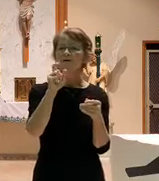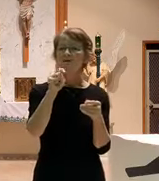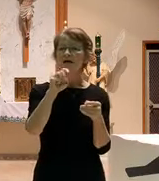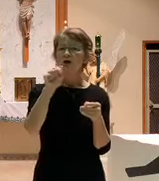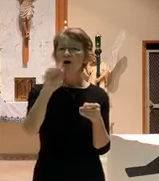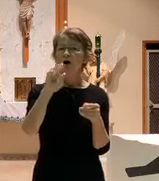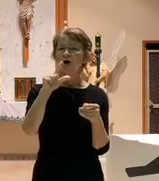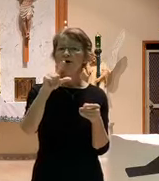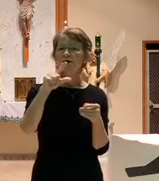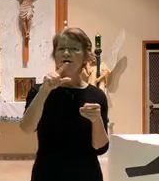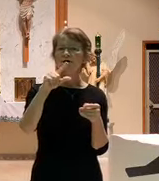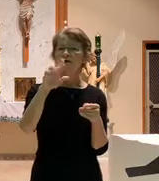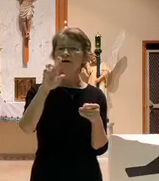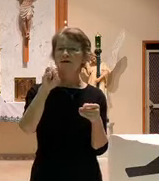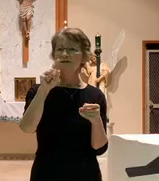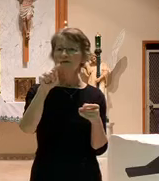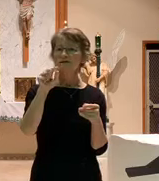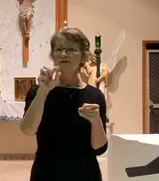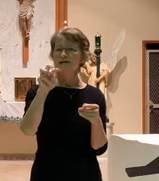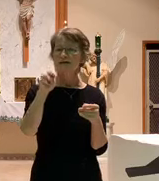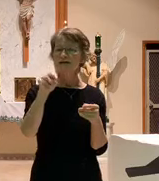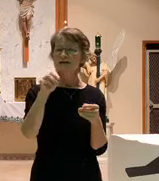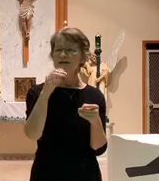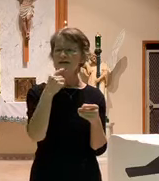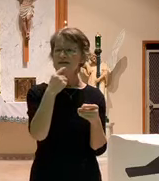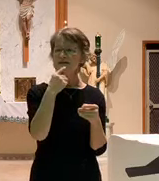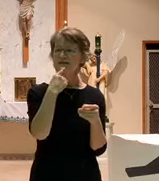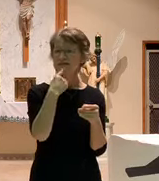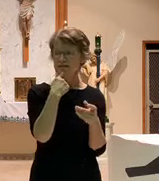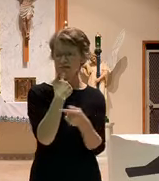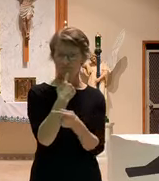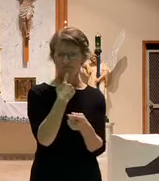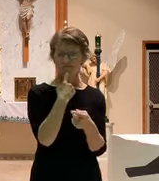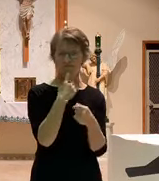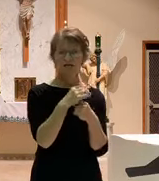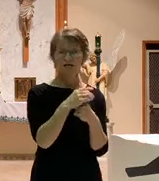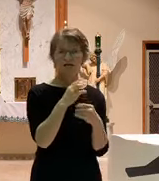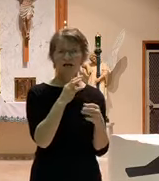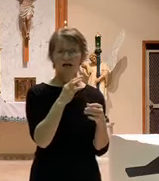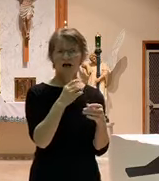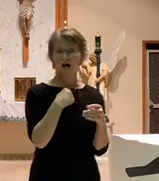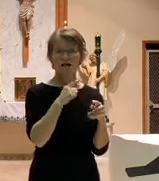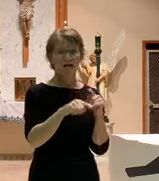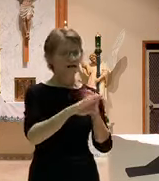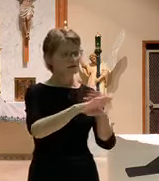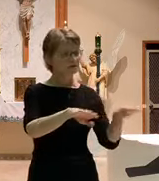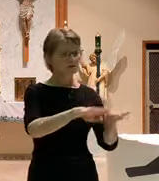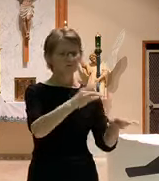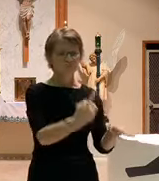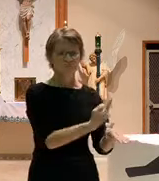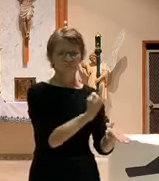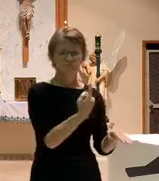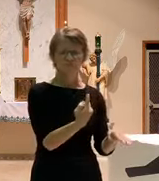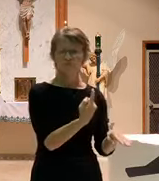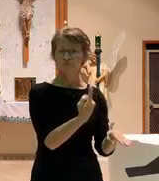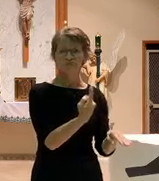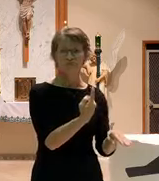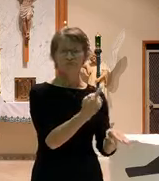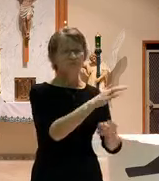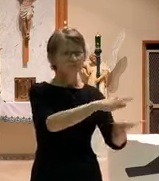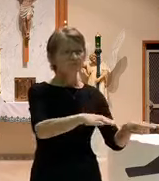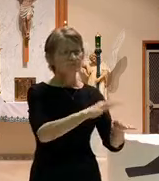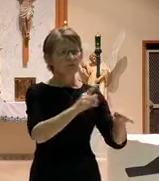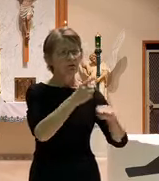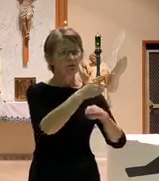me. In order to survive, I must climb aboard a ship made of wood. This wood is the